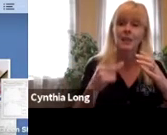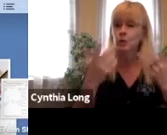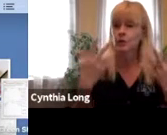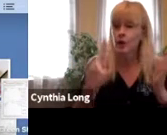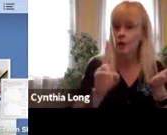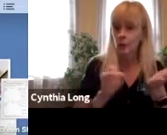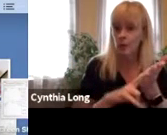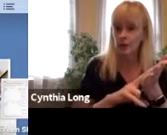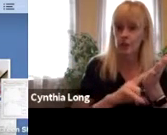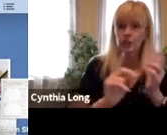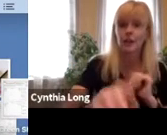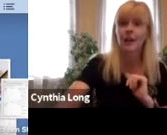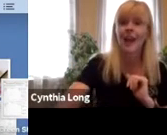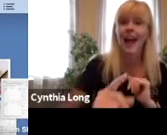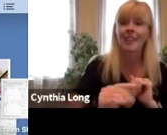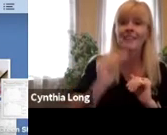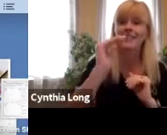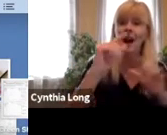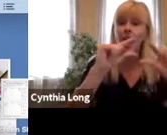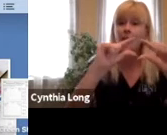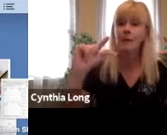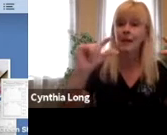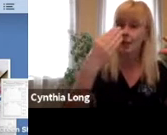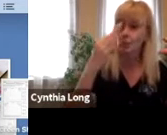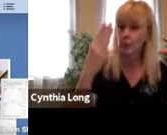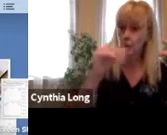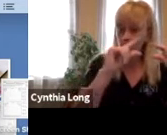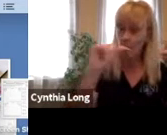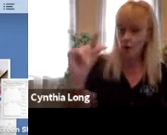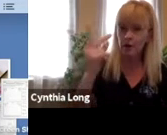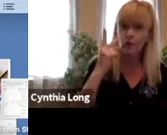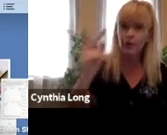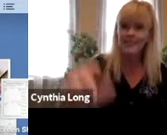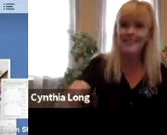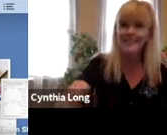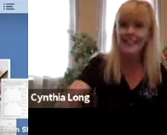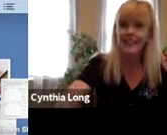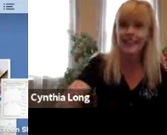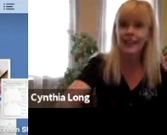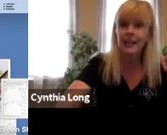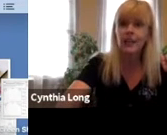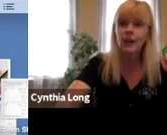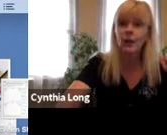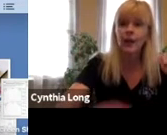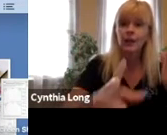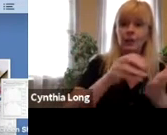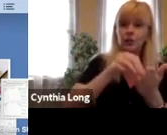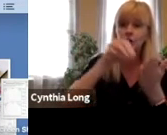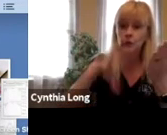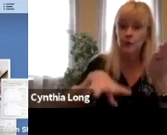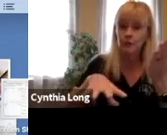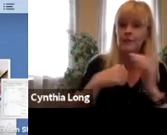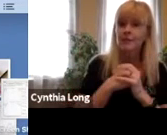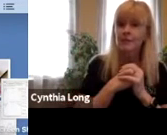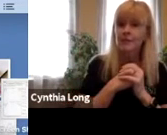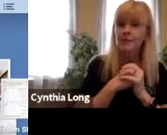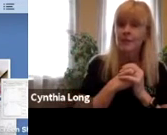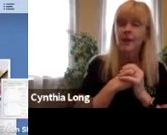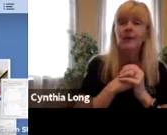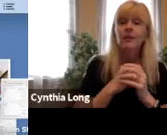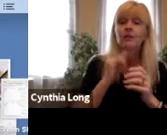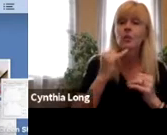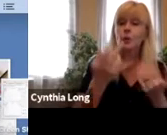the class when you've already registered. At the top, the blue bar, you're going to see right here,